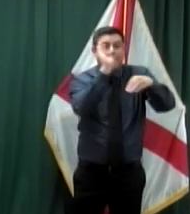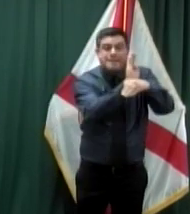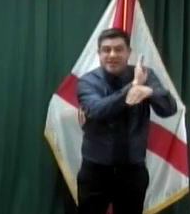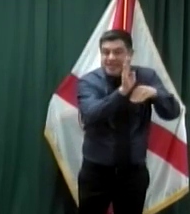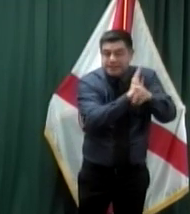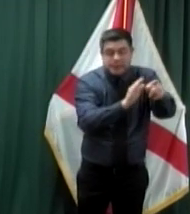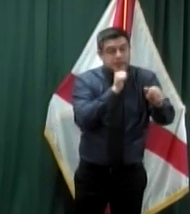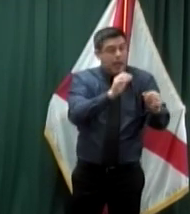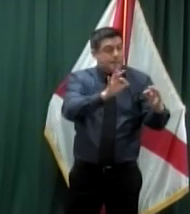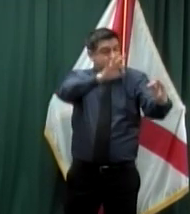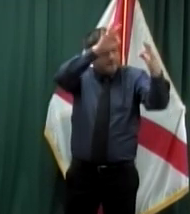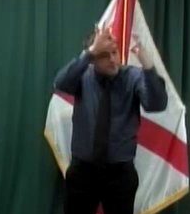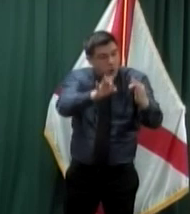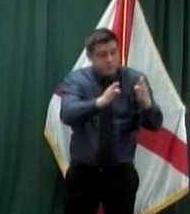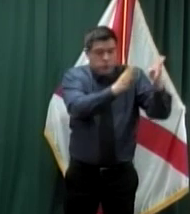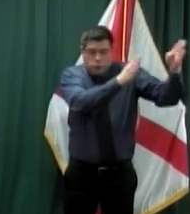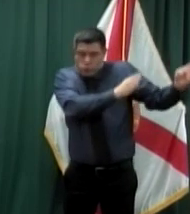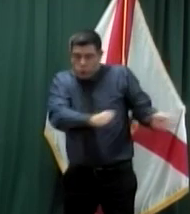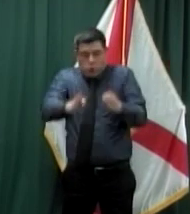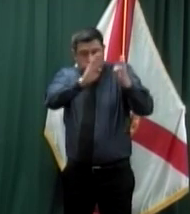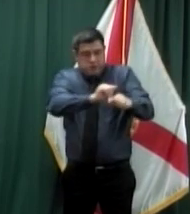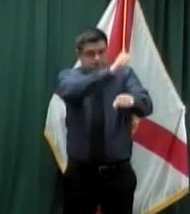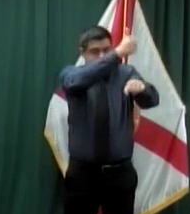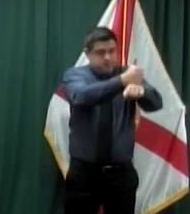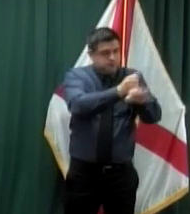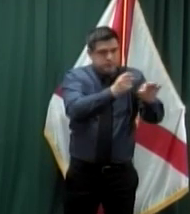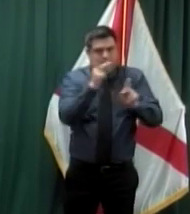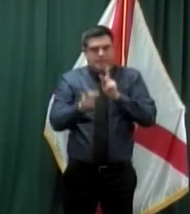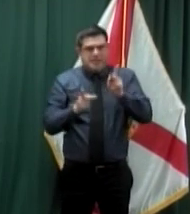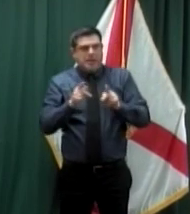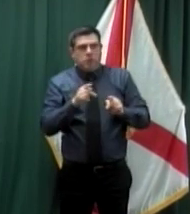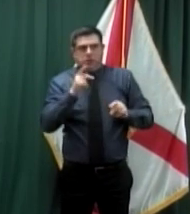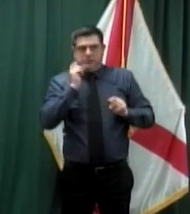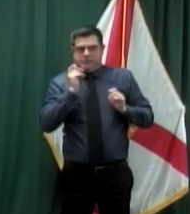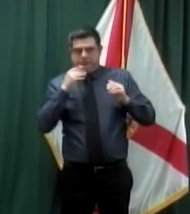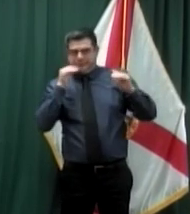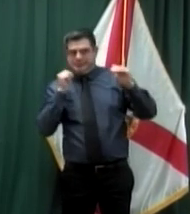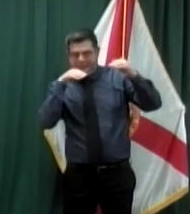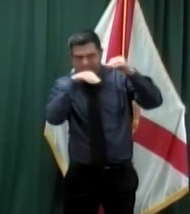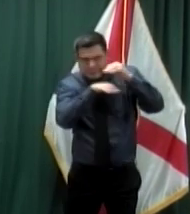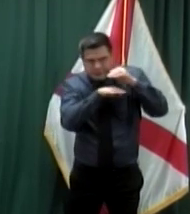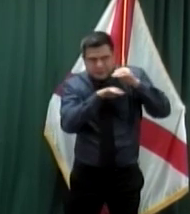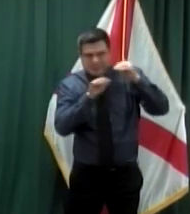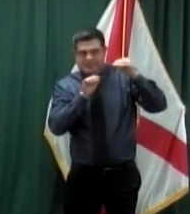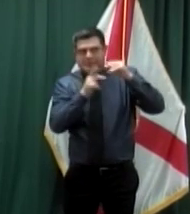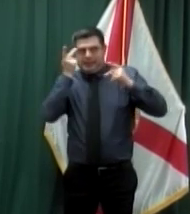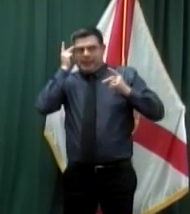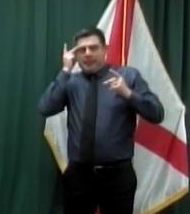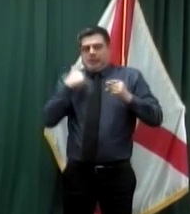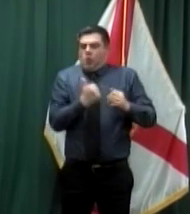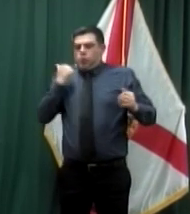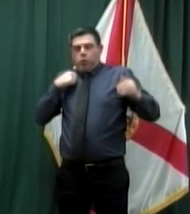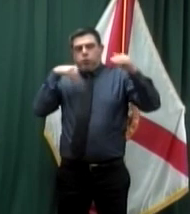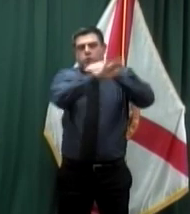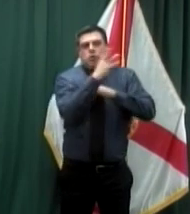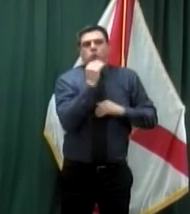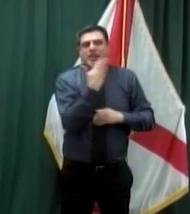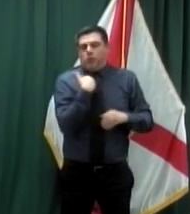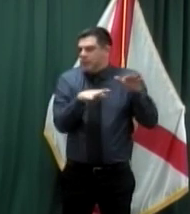safe while we're there, they're not going to come. I mean, they're just going to turn around and walk out. Whether you're a restaurant, whether you're a retail